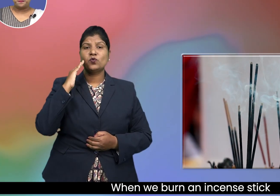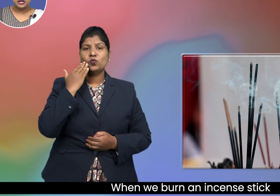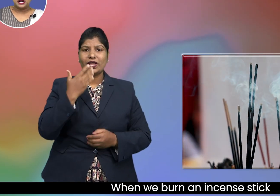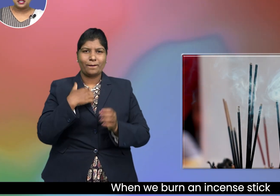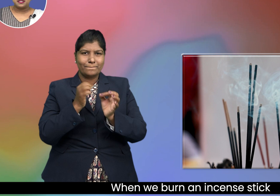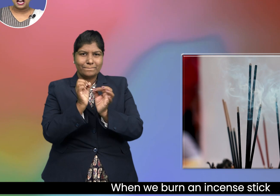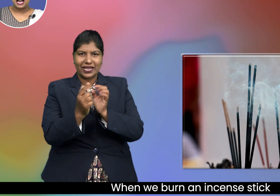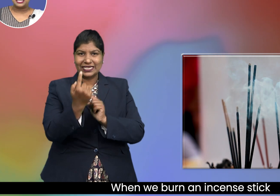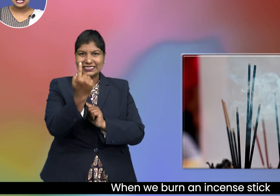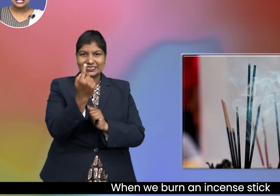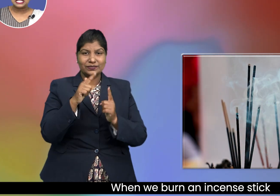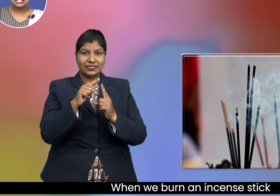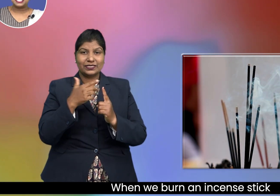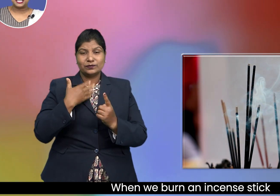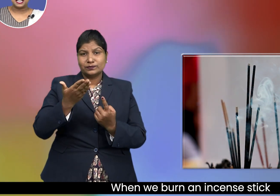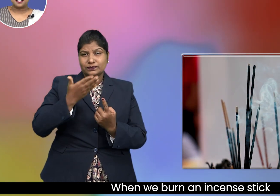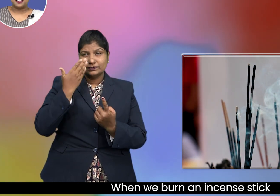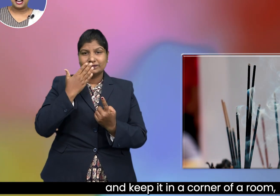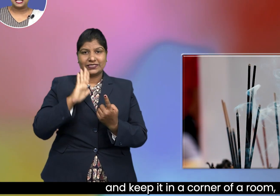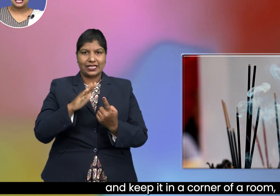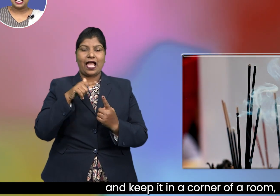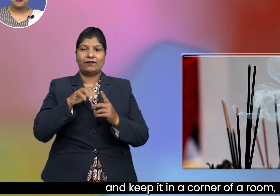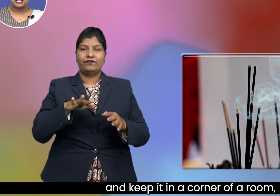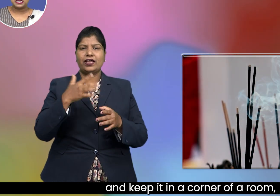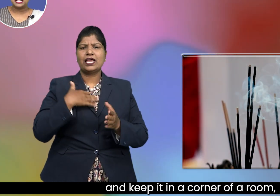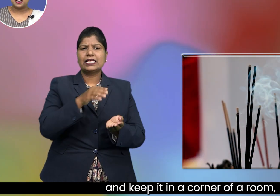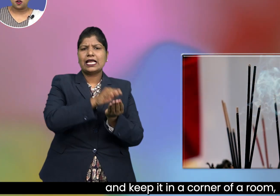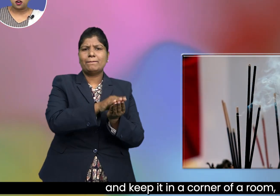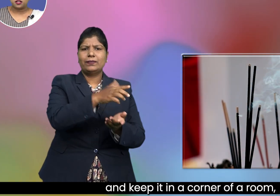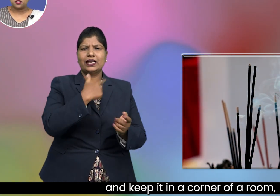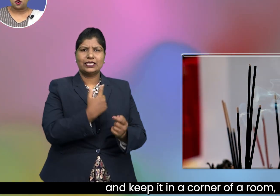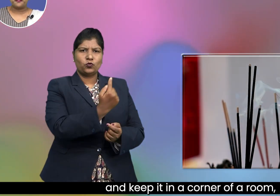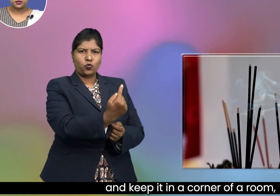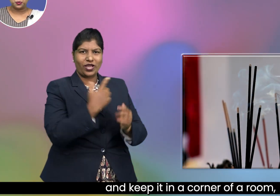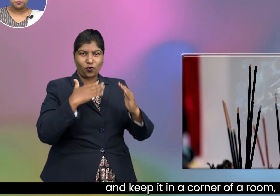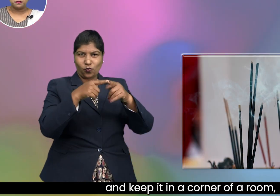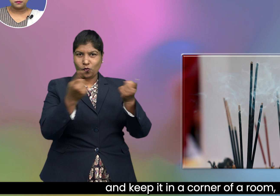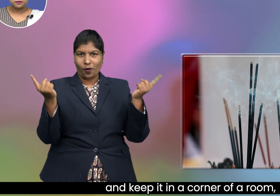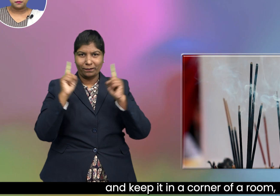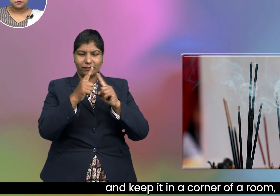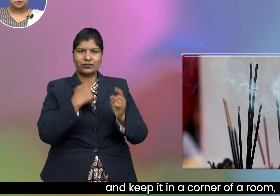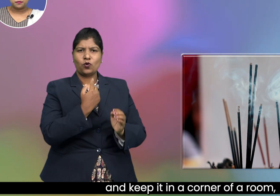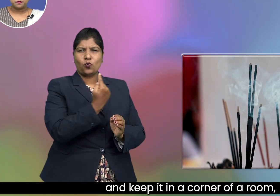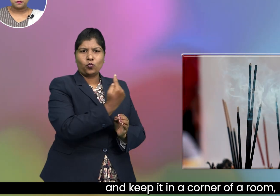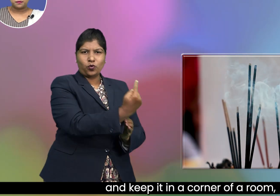When we burn an incense stick and keep it in a corner of a room,